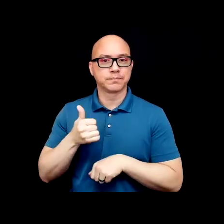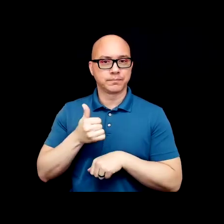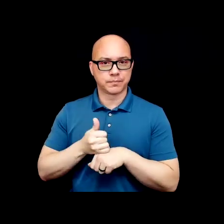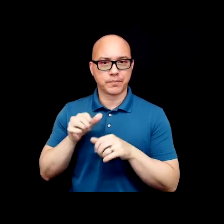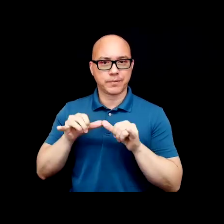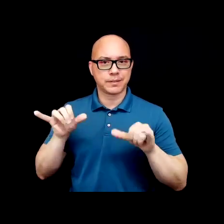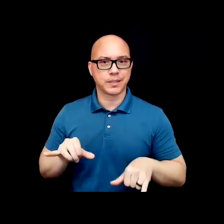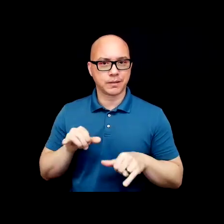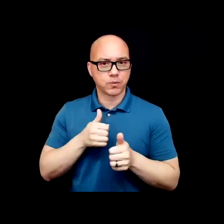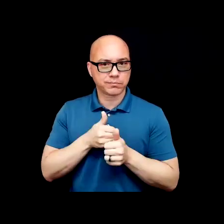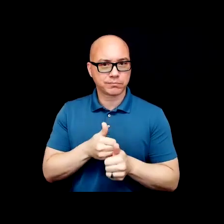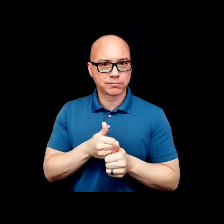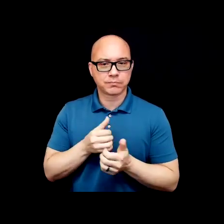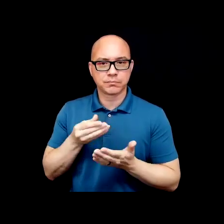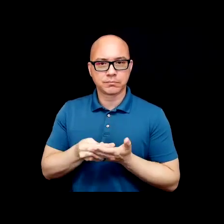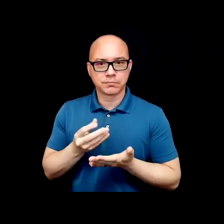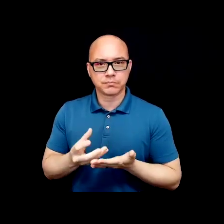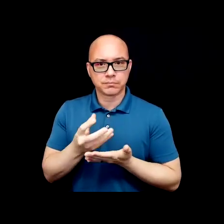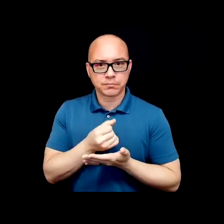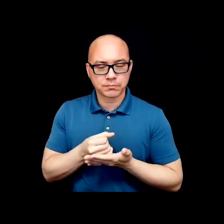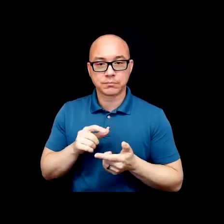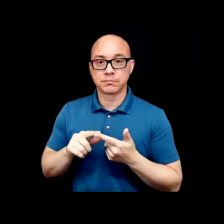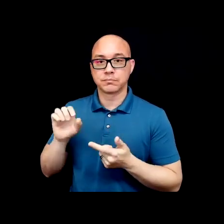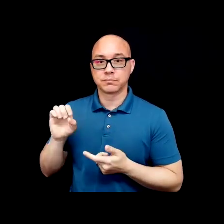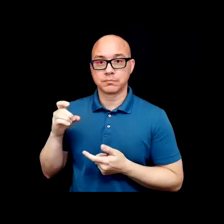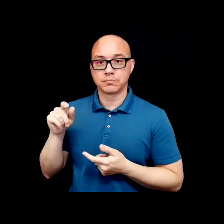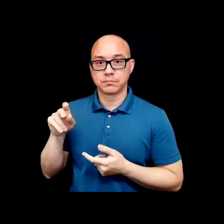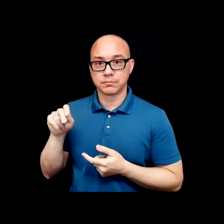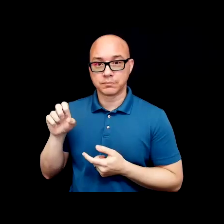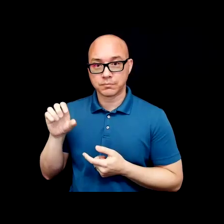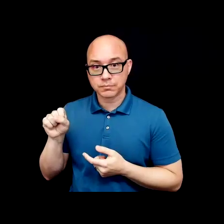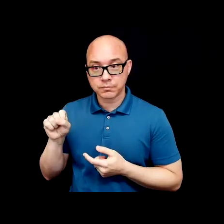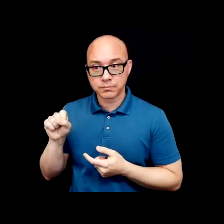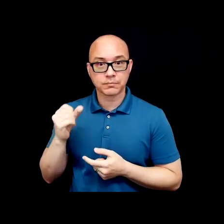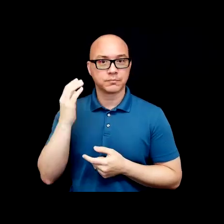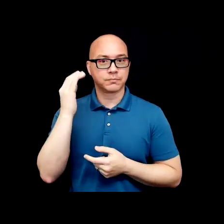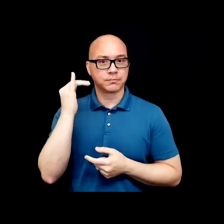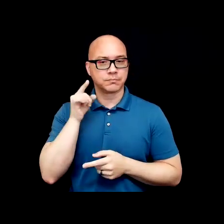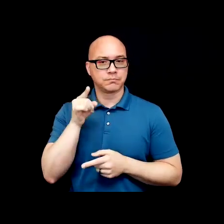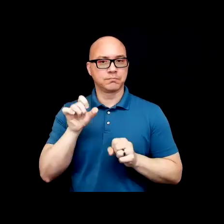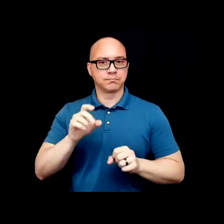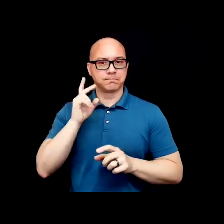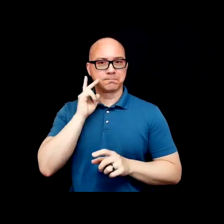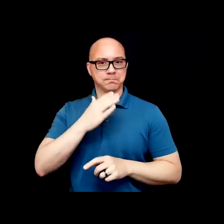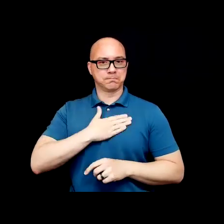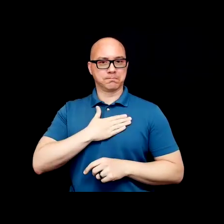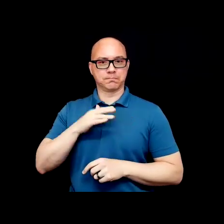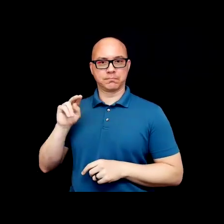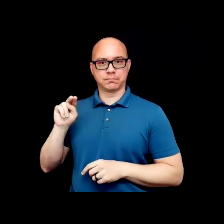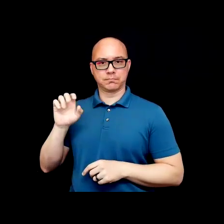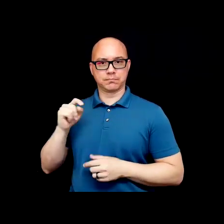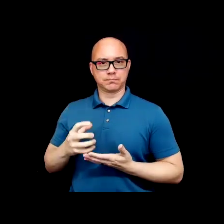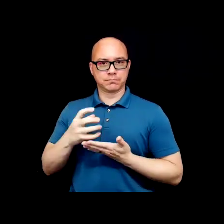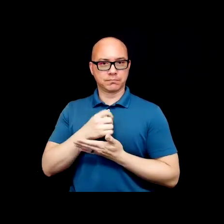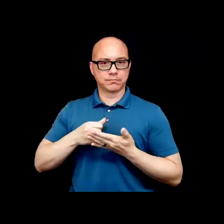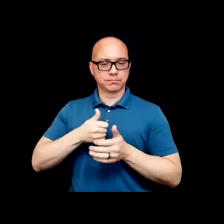tracking income for your business and expenses for your business, so you can easily see what your net earnings from self-employment are